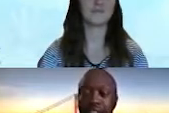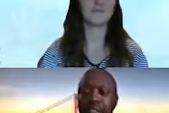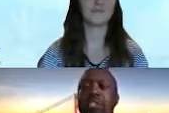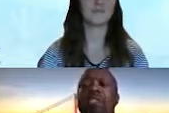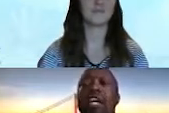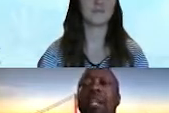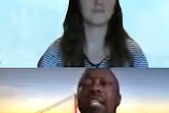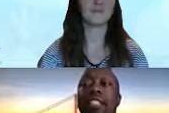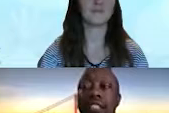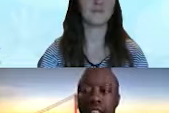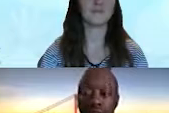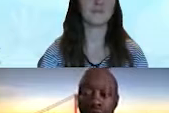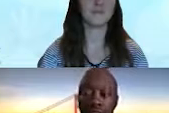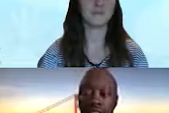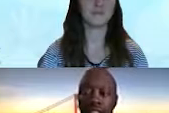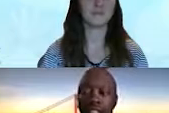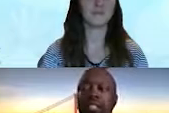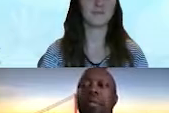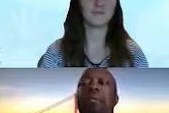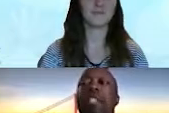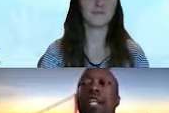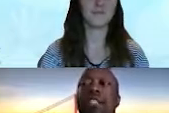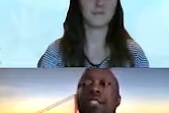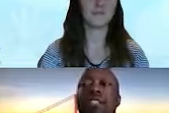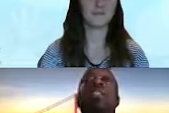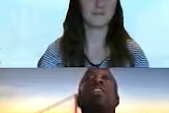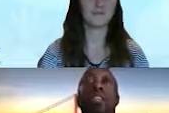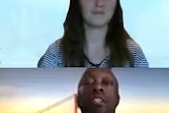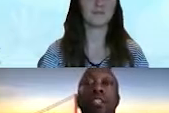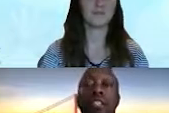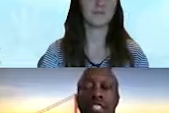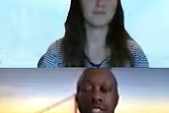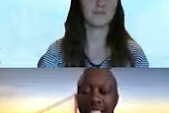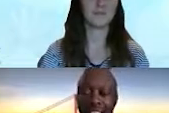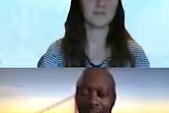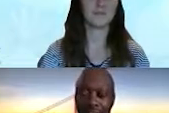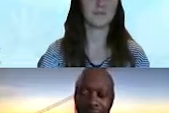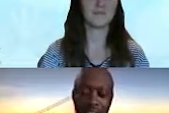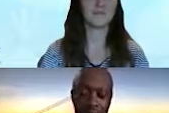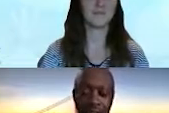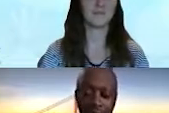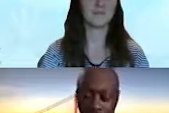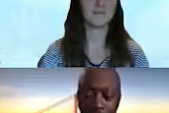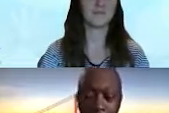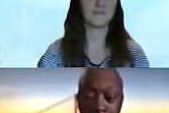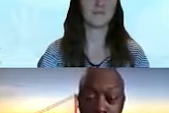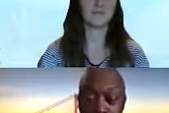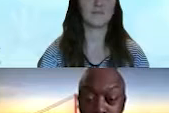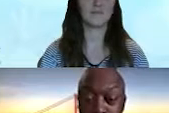Like even moving up like this is a baby sign. And you'll see that in a video